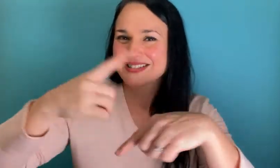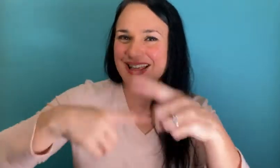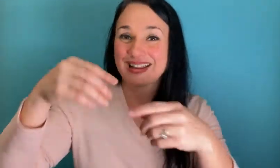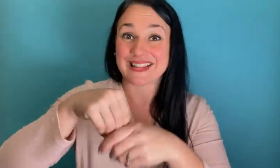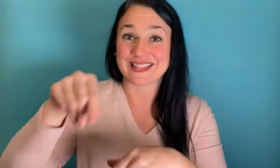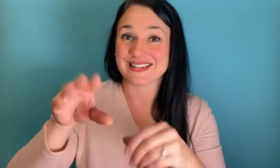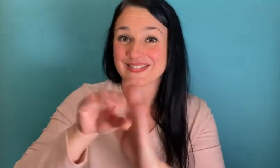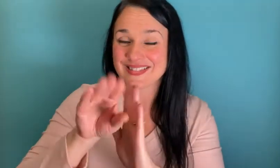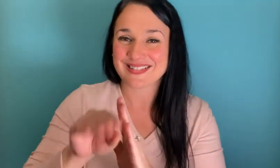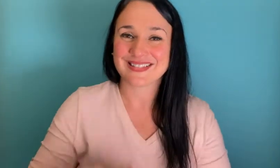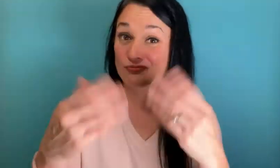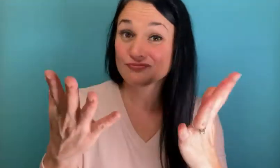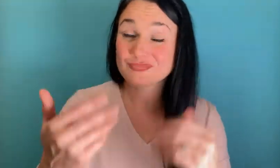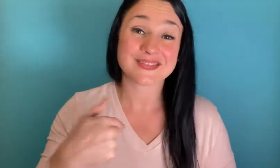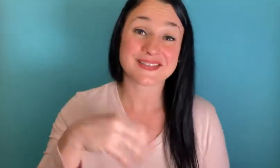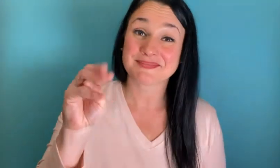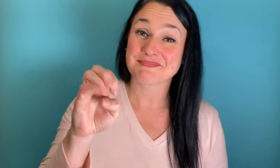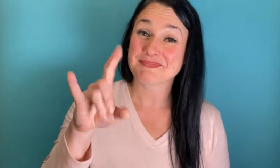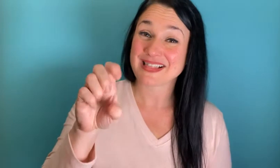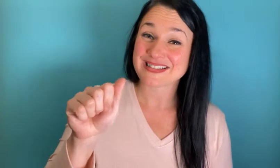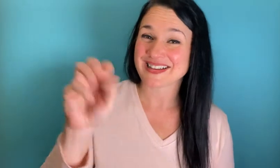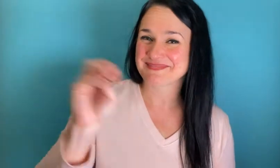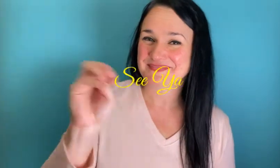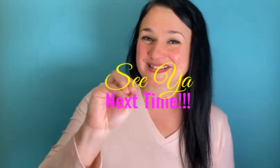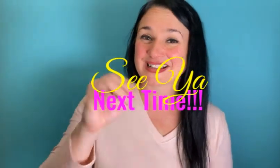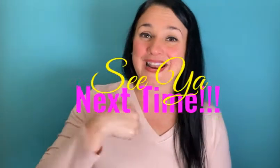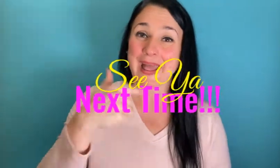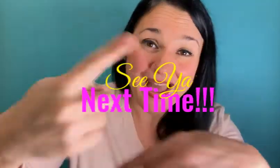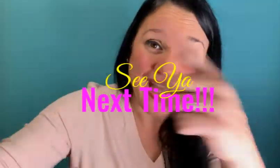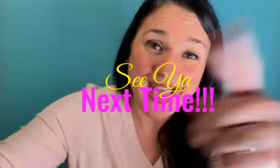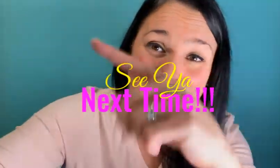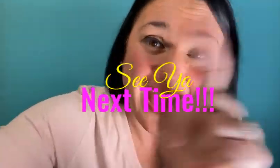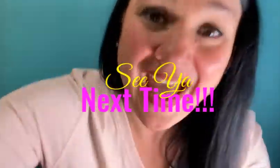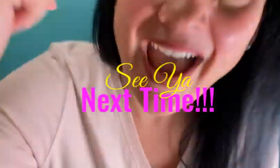emotions part 2 favorite sign? Well, this is Melissa, and I'm out.